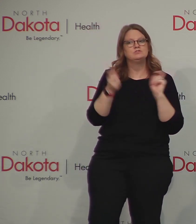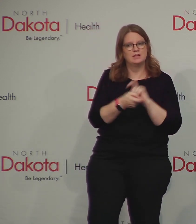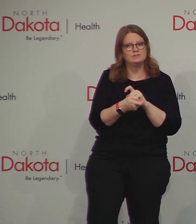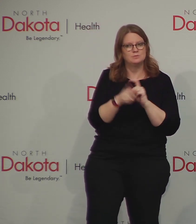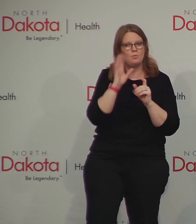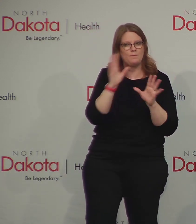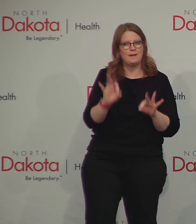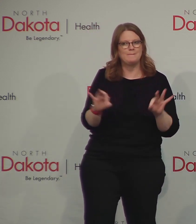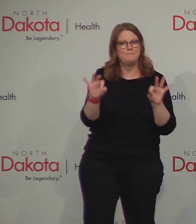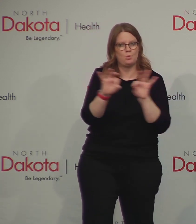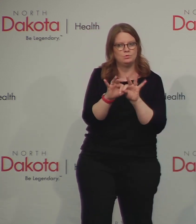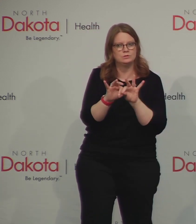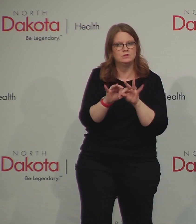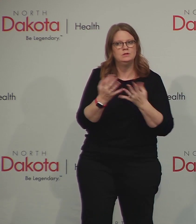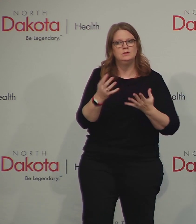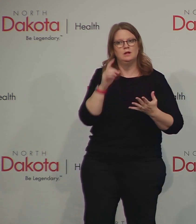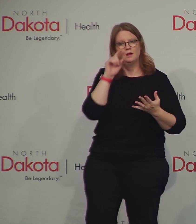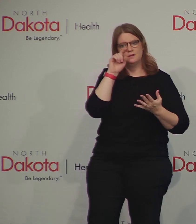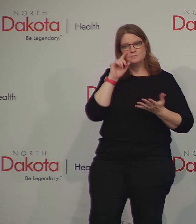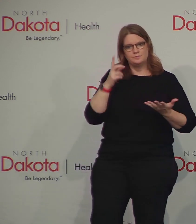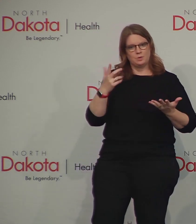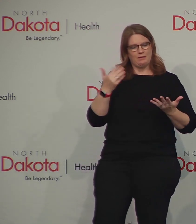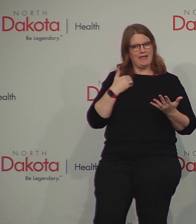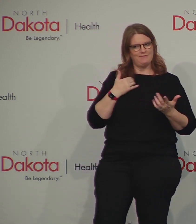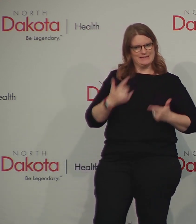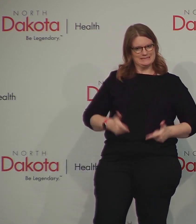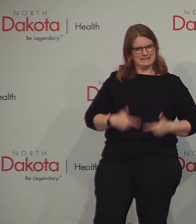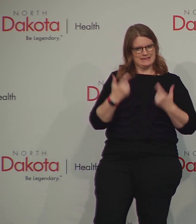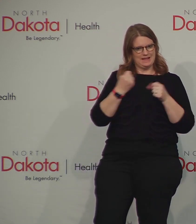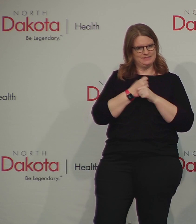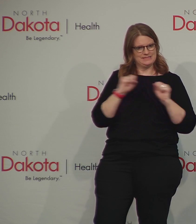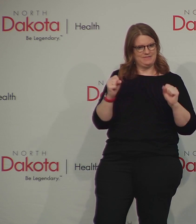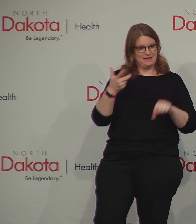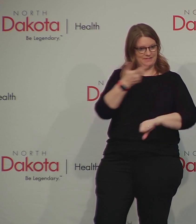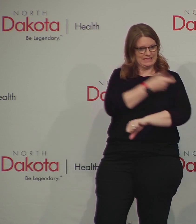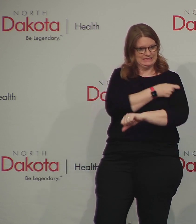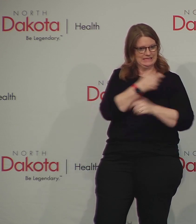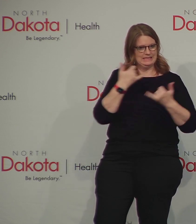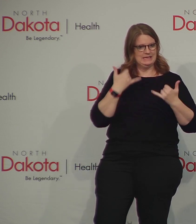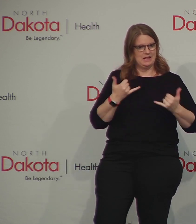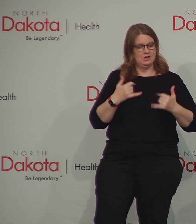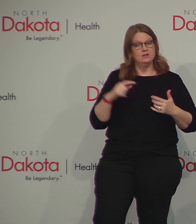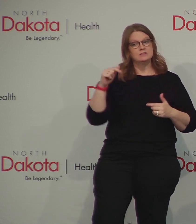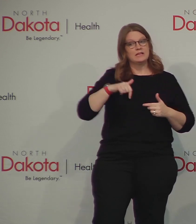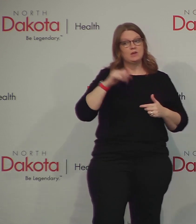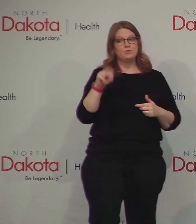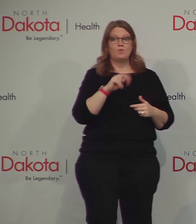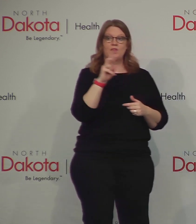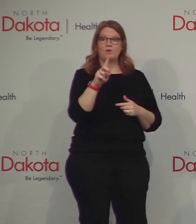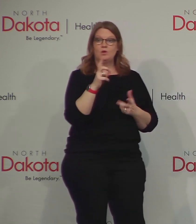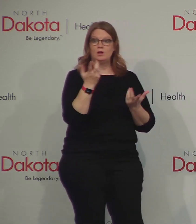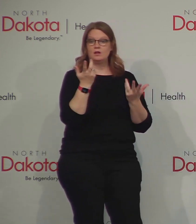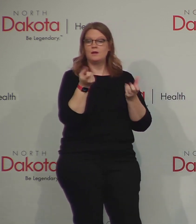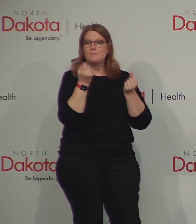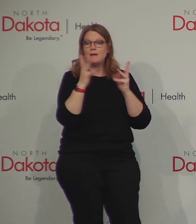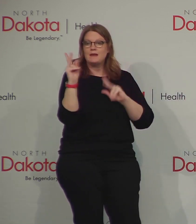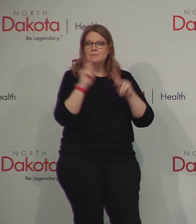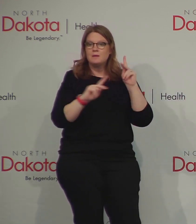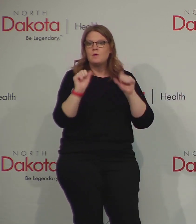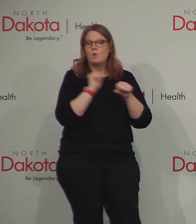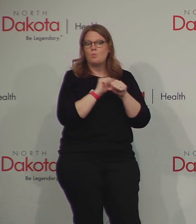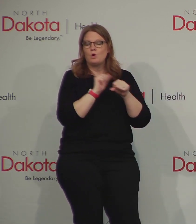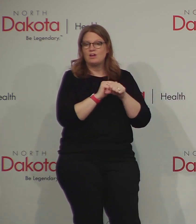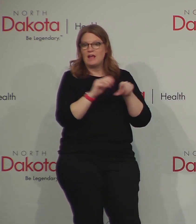long run as the fact that we've got this life-saving vaccine right now. So here in North Dakota, we've had people working on